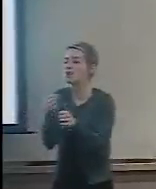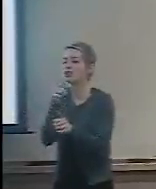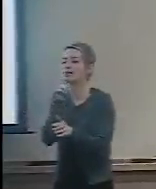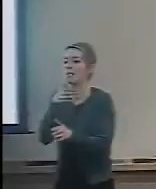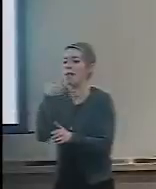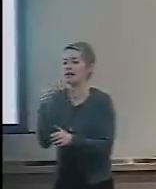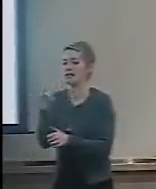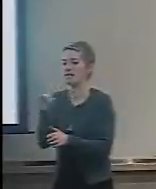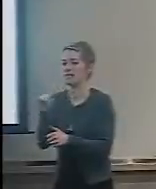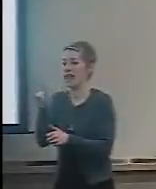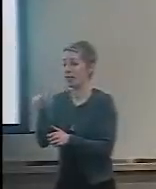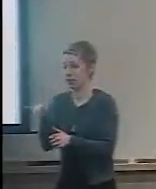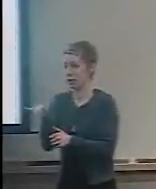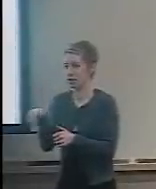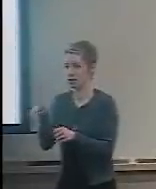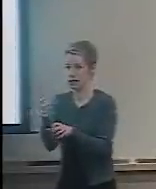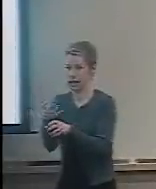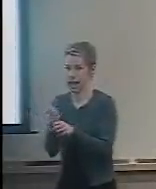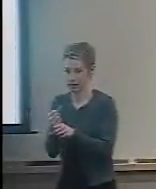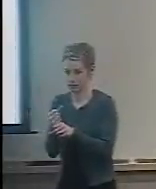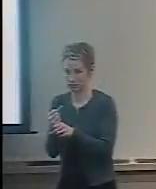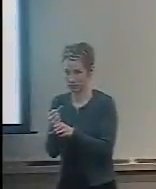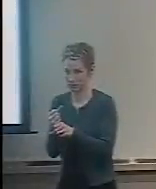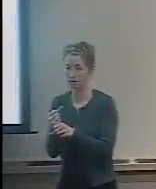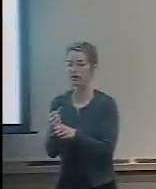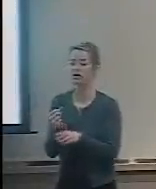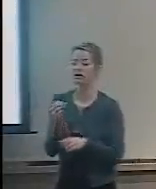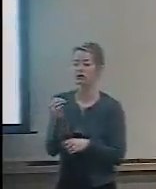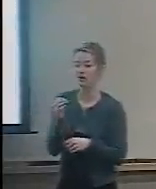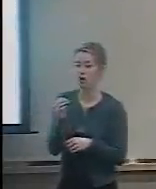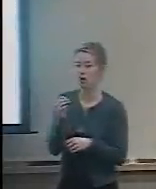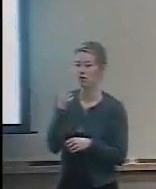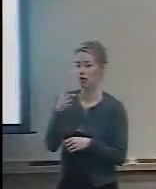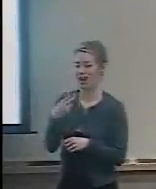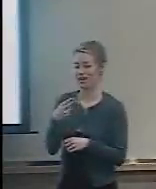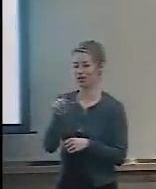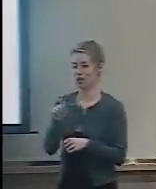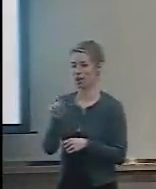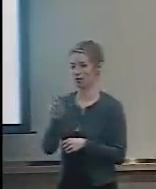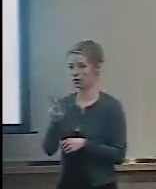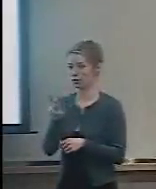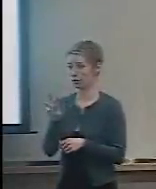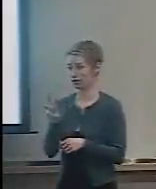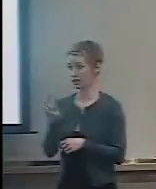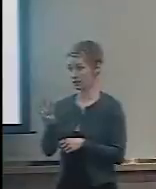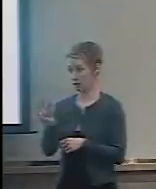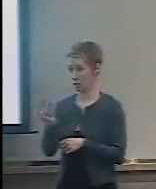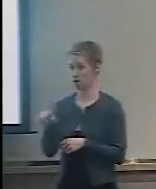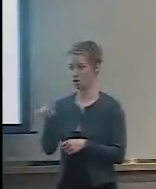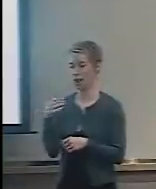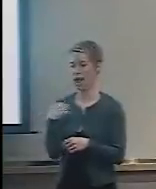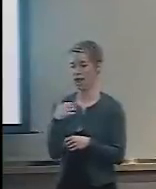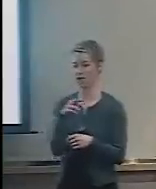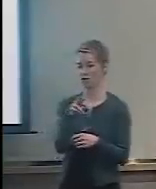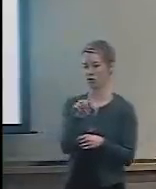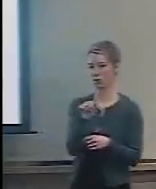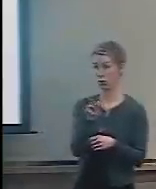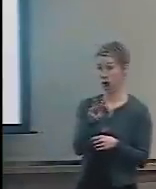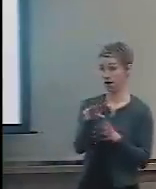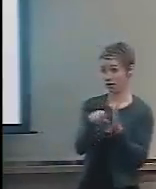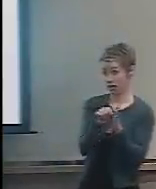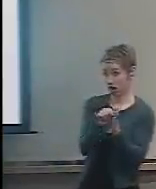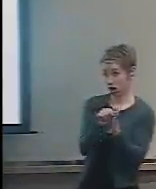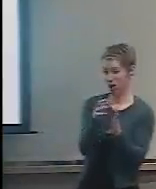fidelity you can get. So for H.264, you have the raw video, and you also